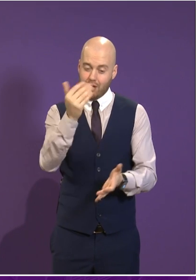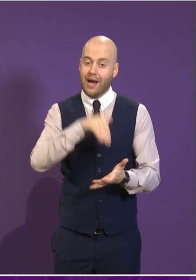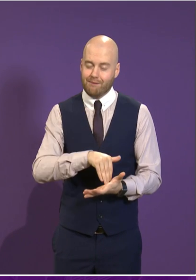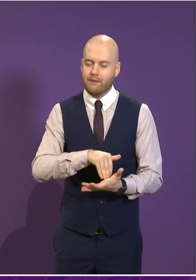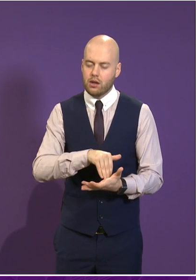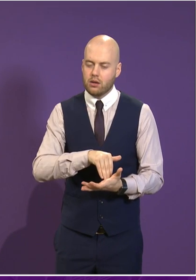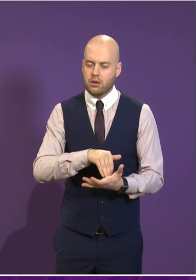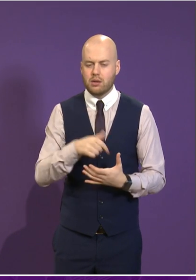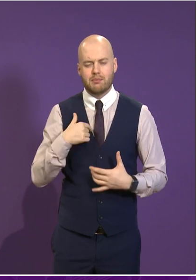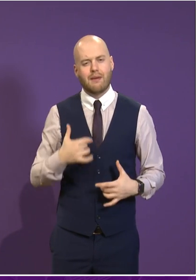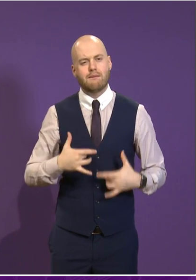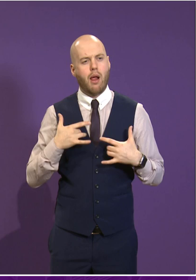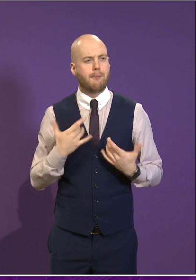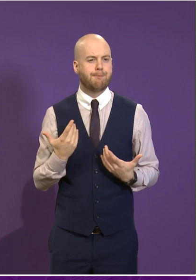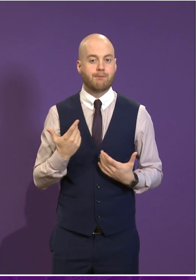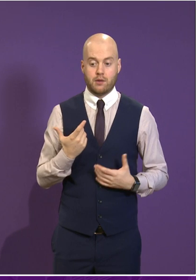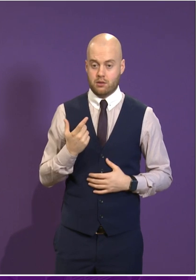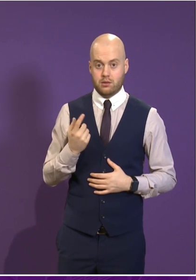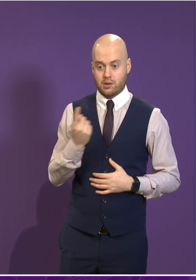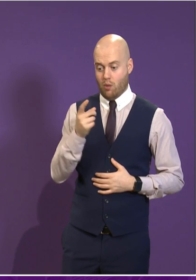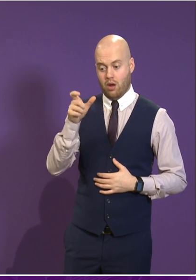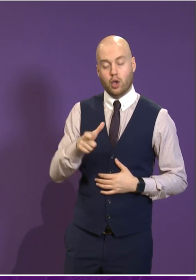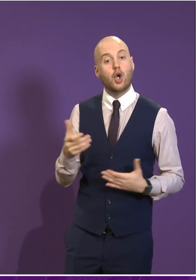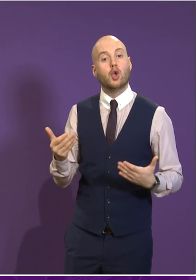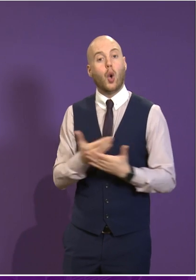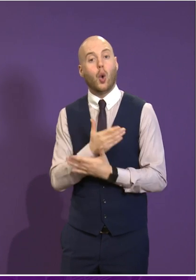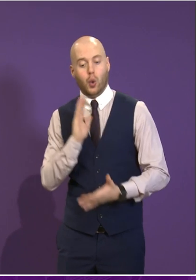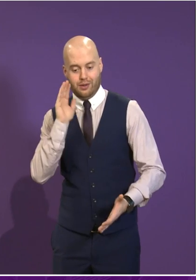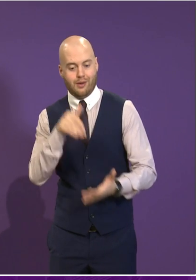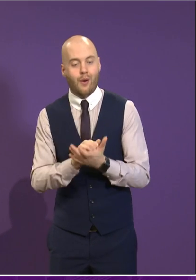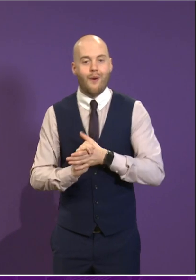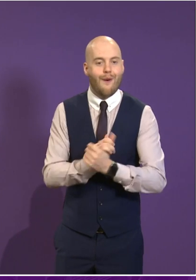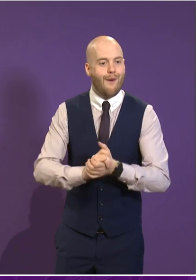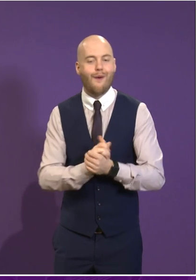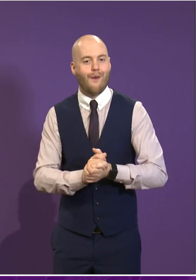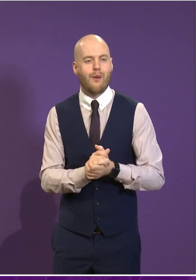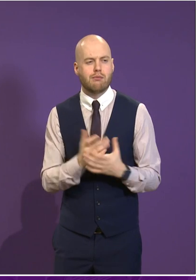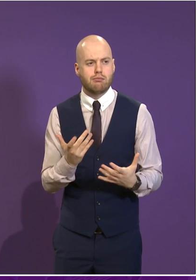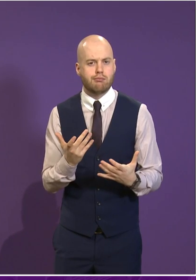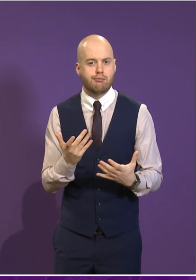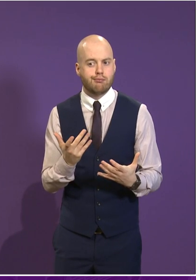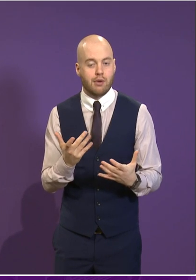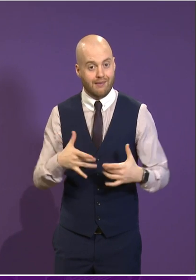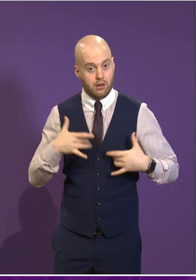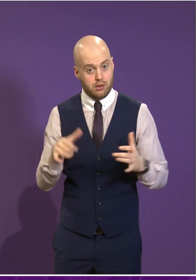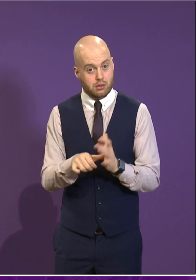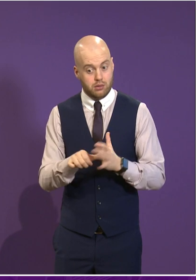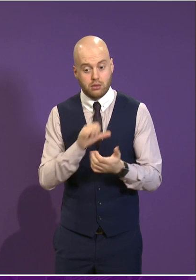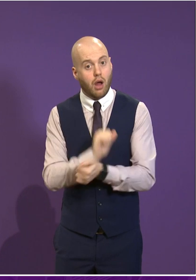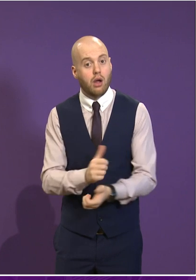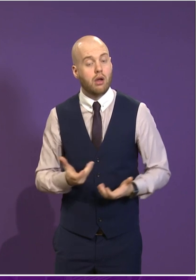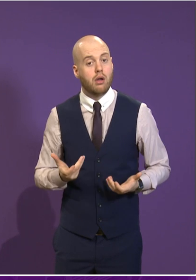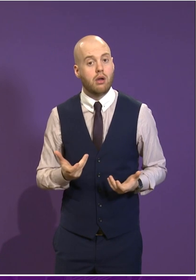fairly new to this. Lots of carrots, but not many sticks. And I do wonder whether we need to maybe rebalance how